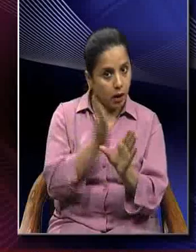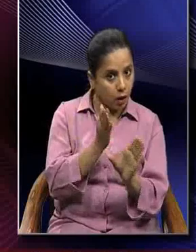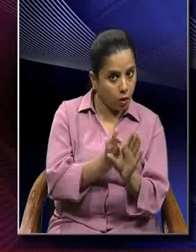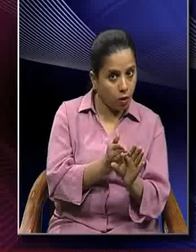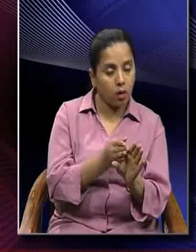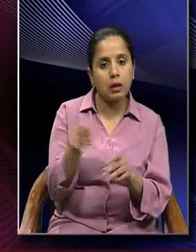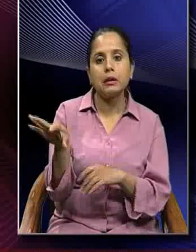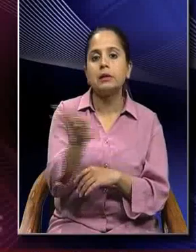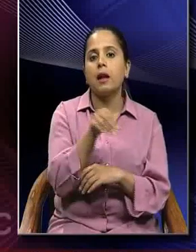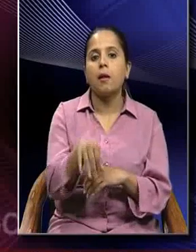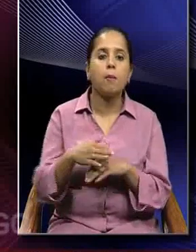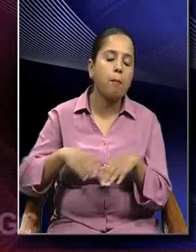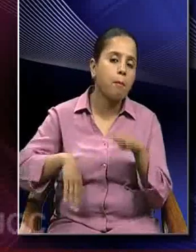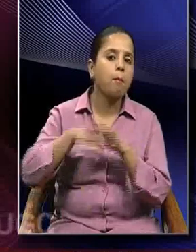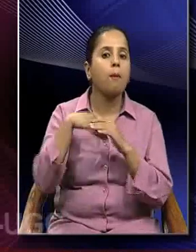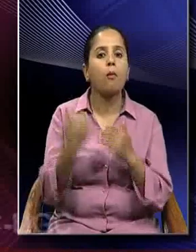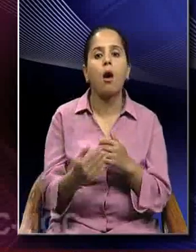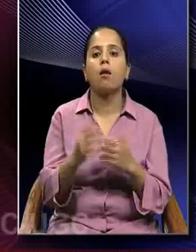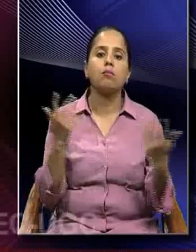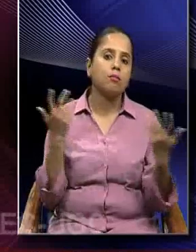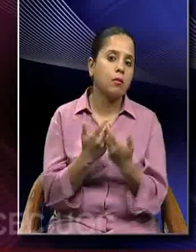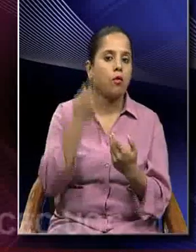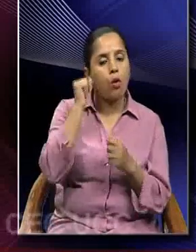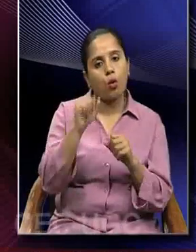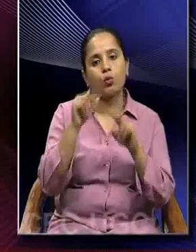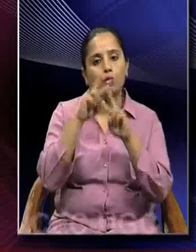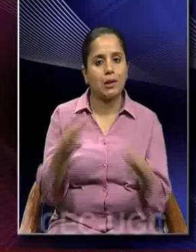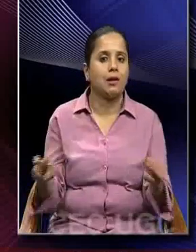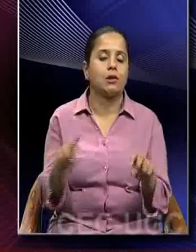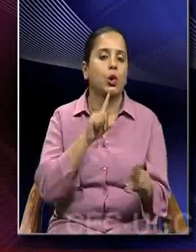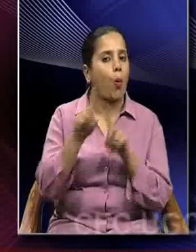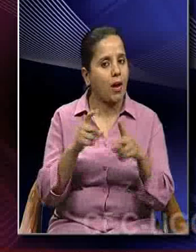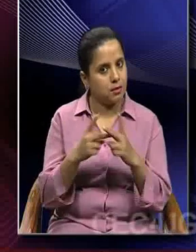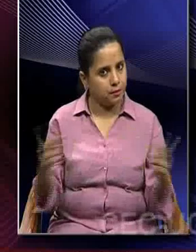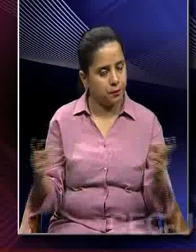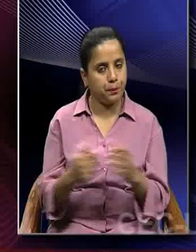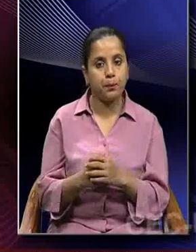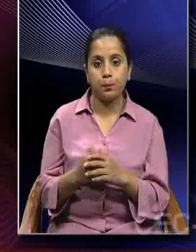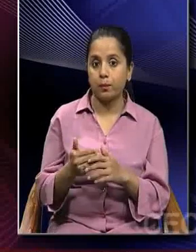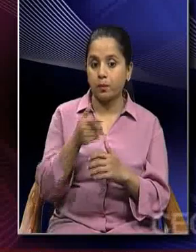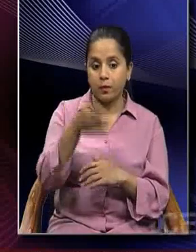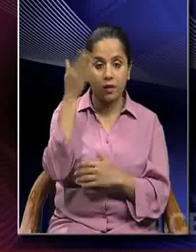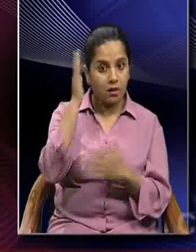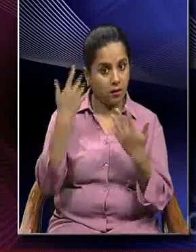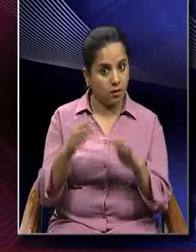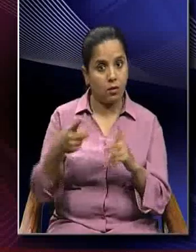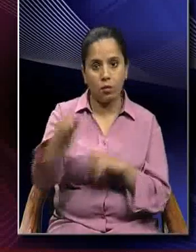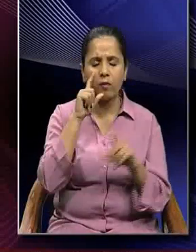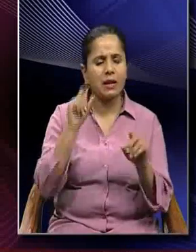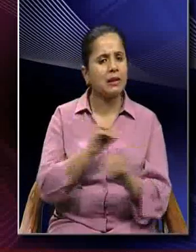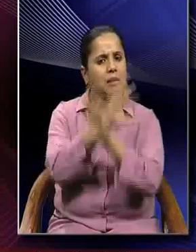and select the most appropriate one for your research inquiry. After this lecture, you will have a